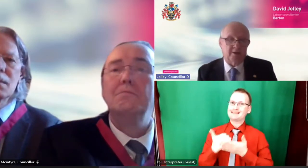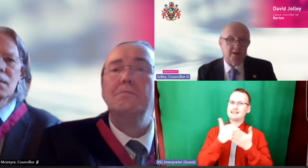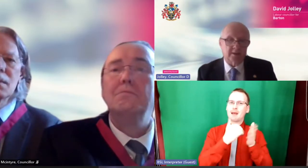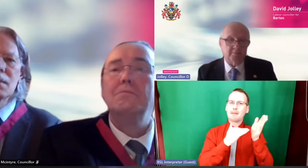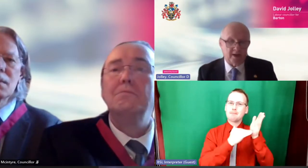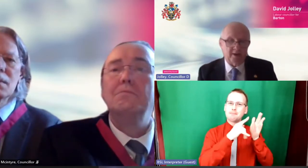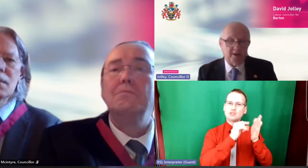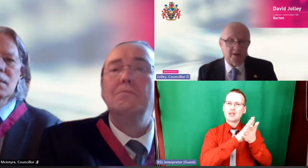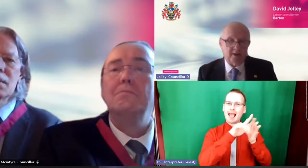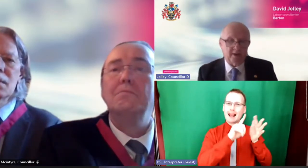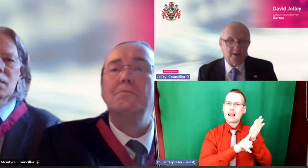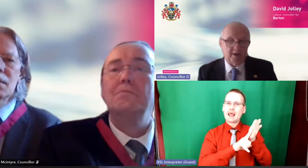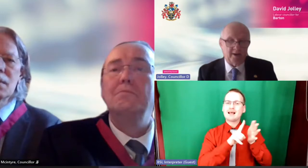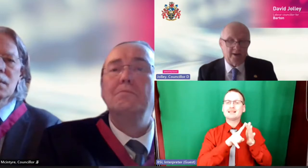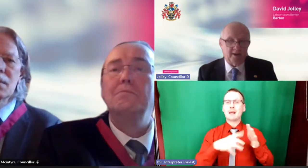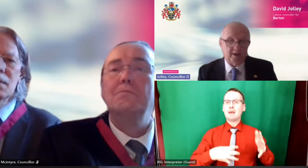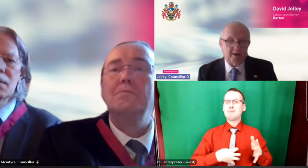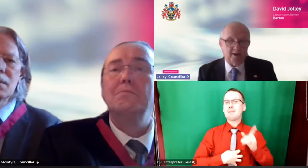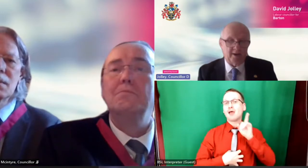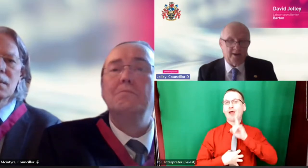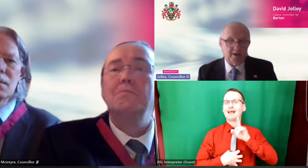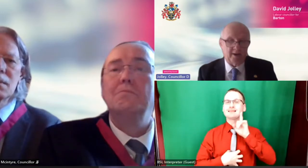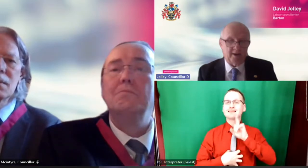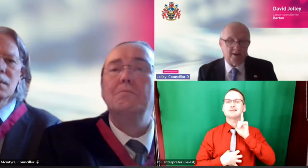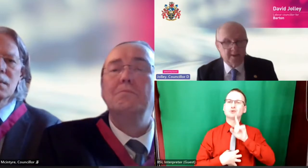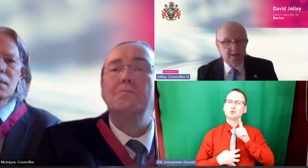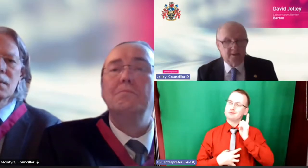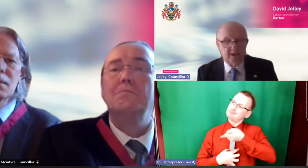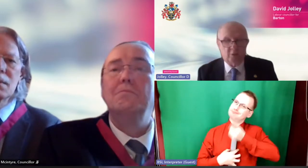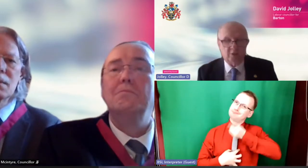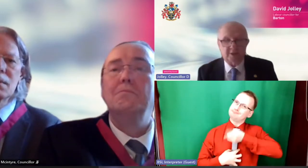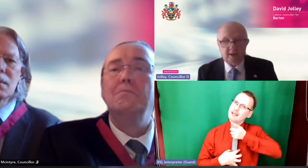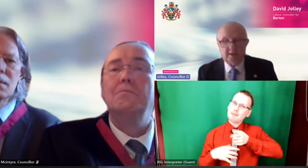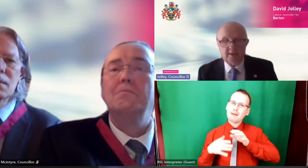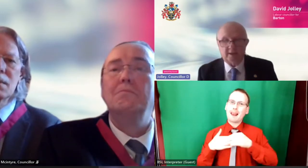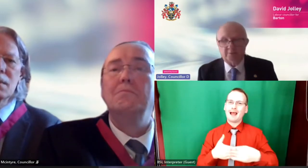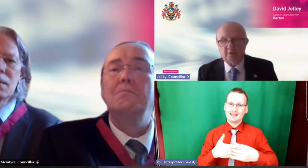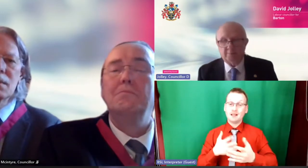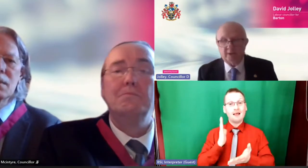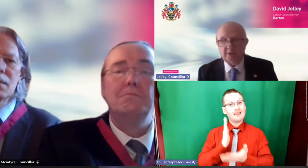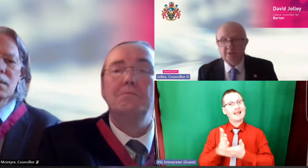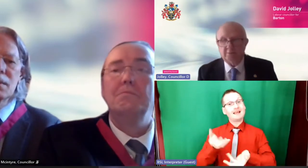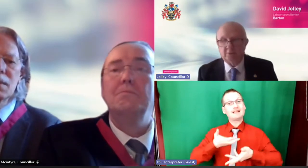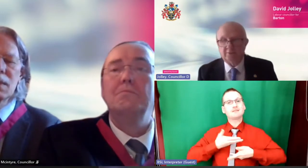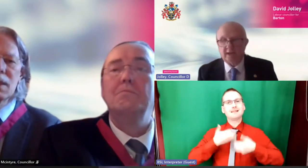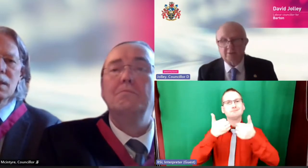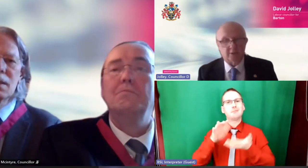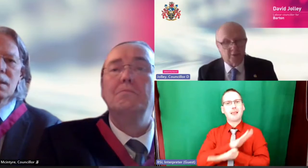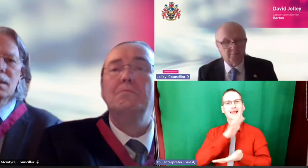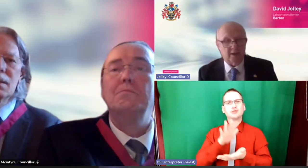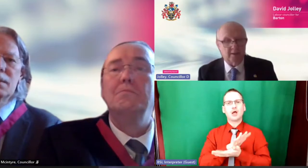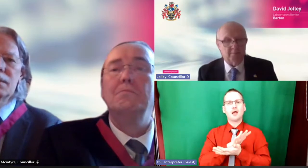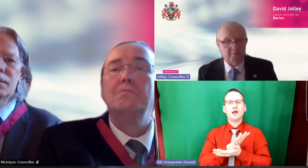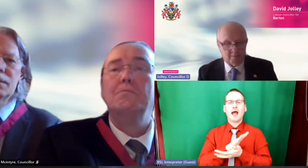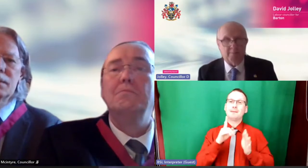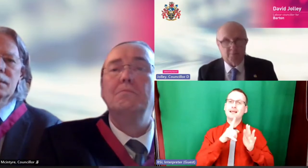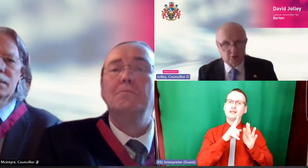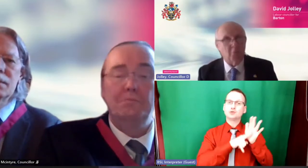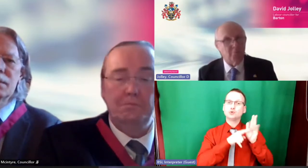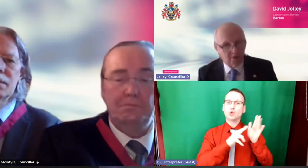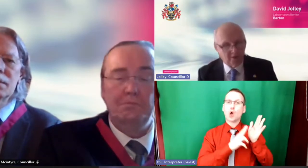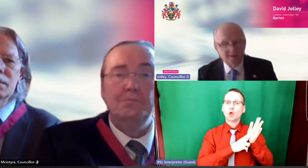as mayoress, who will do her best to keep him in line. Therefore, once again, it gives me great pleasure to move that Councillor